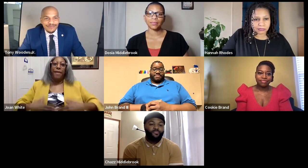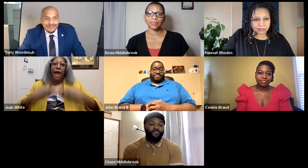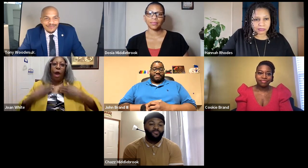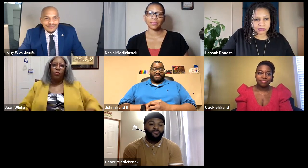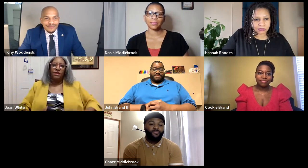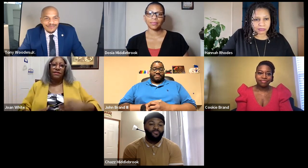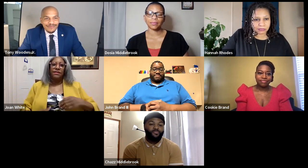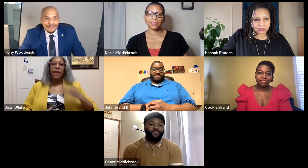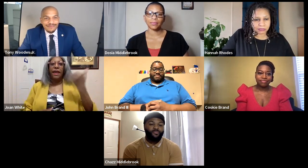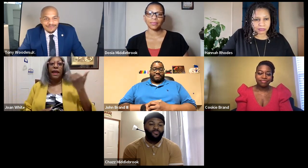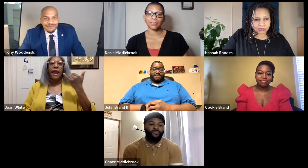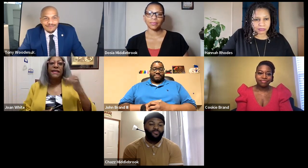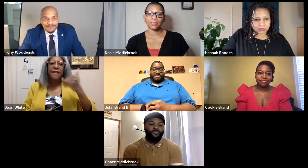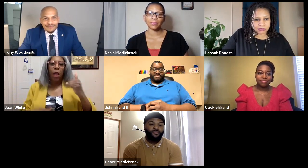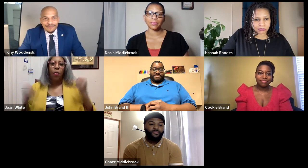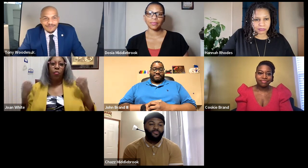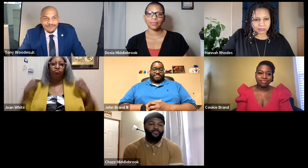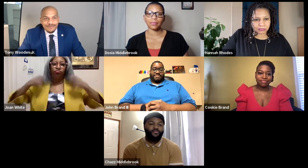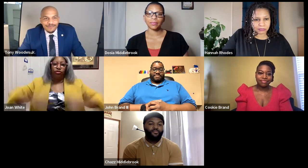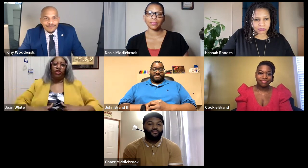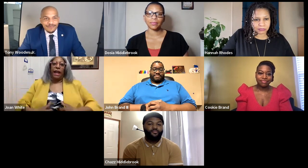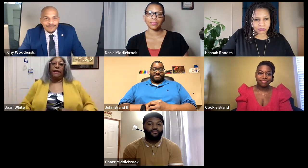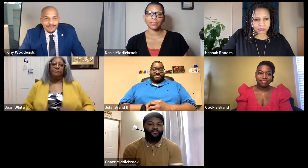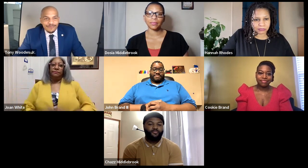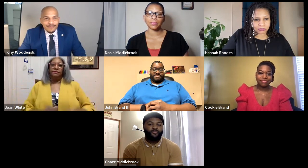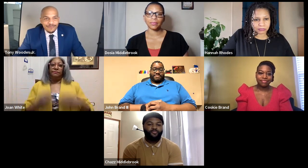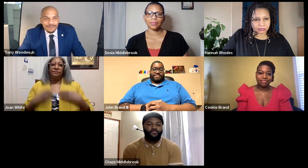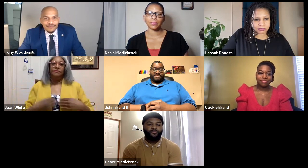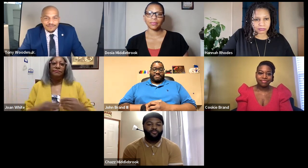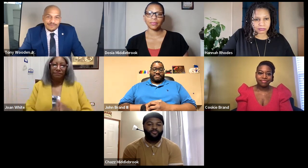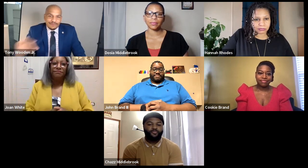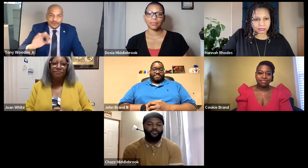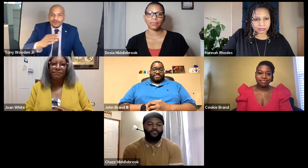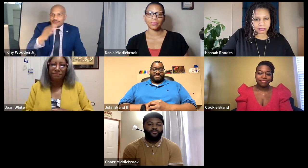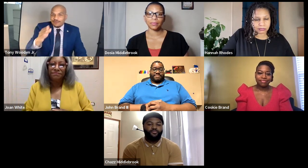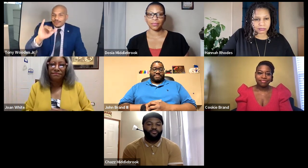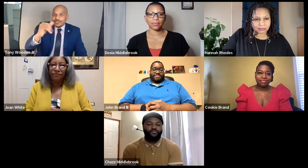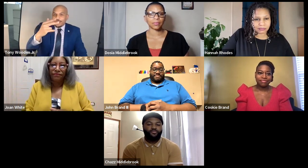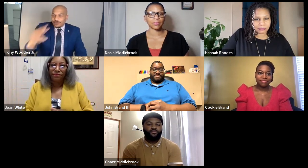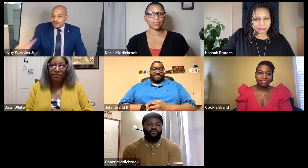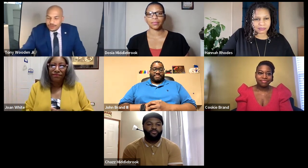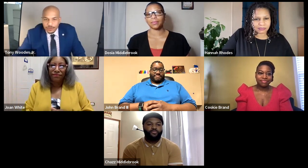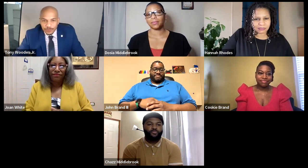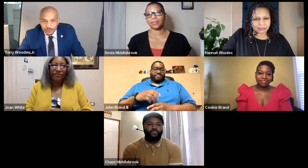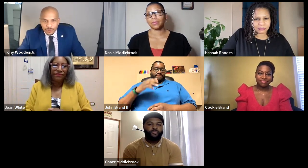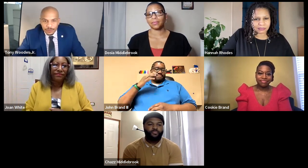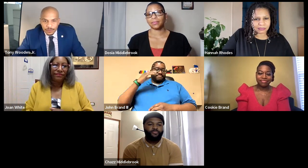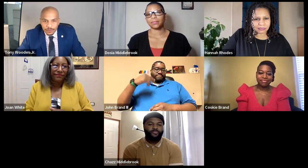a yellow blazer with a black and white yellow mixed blouse. And that's me. J3, you're up